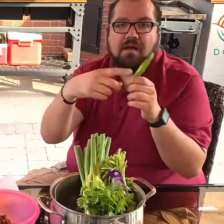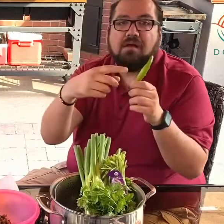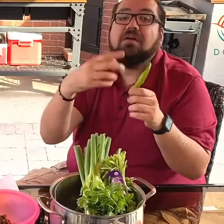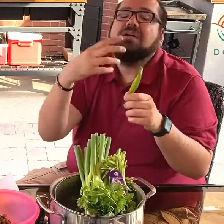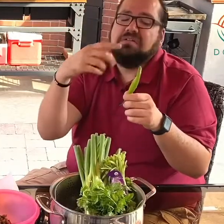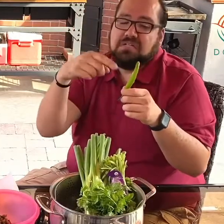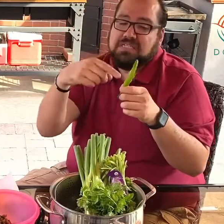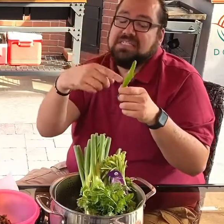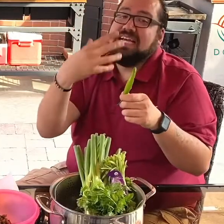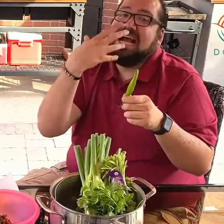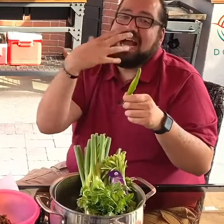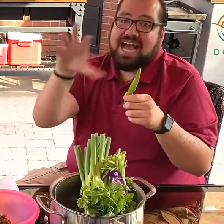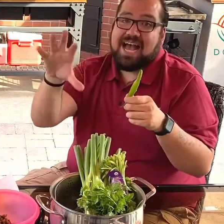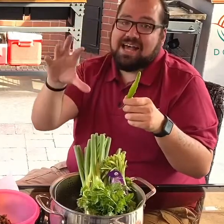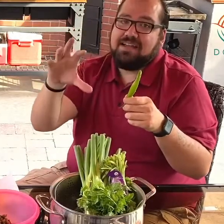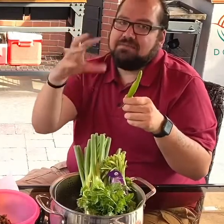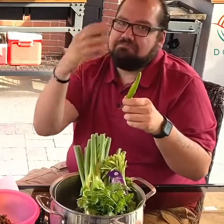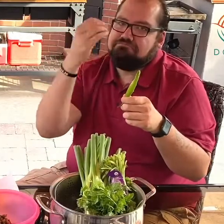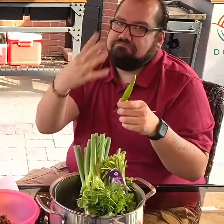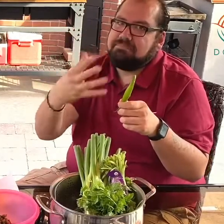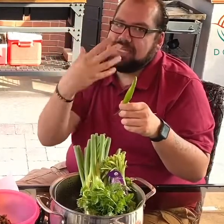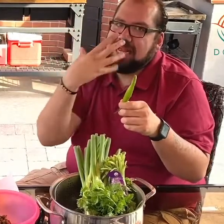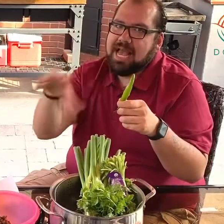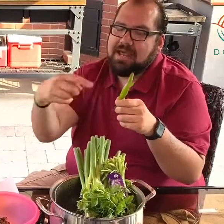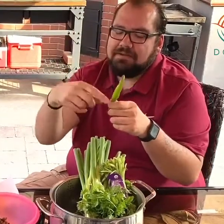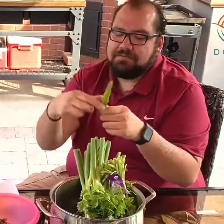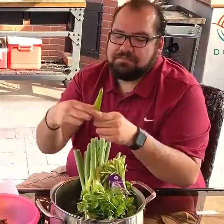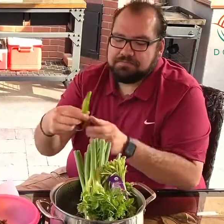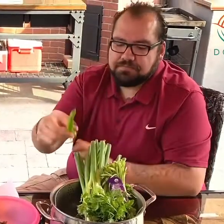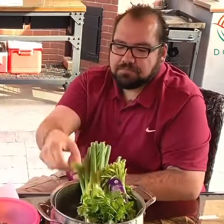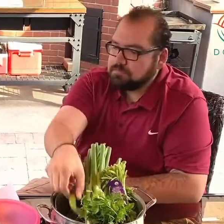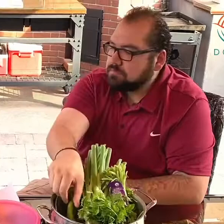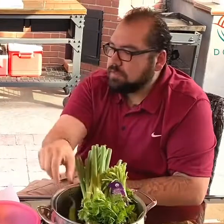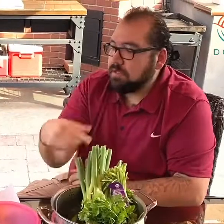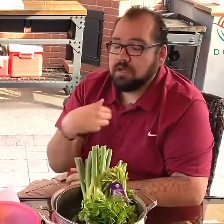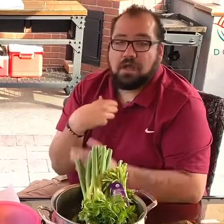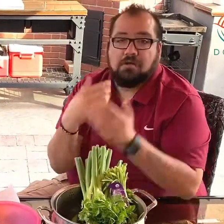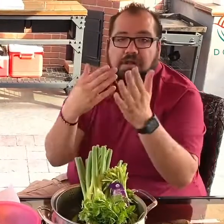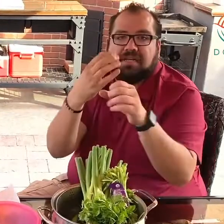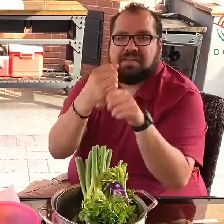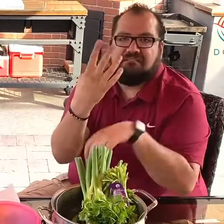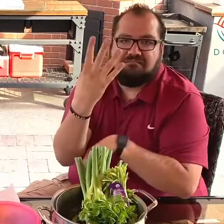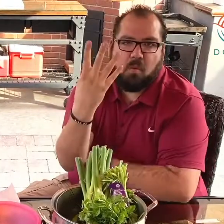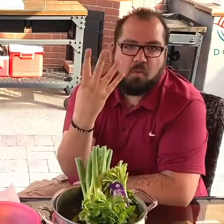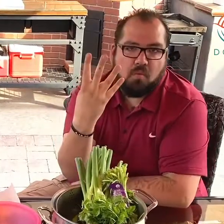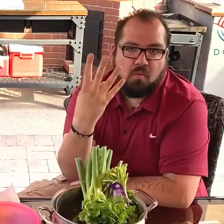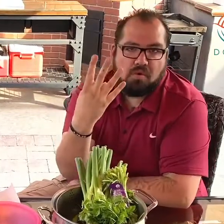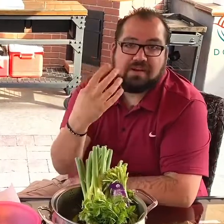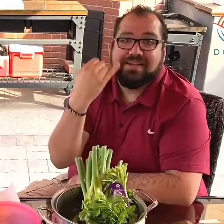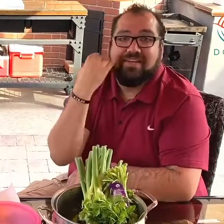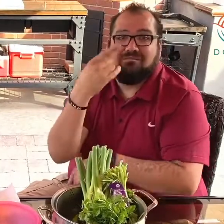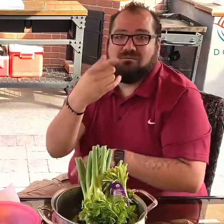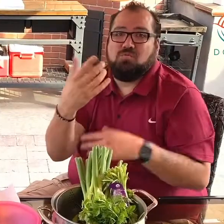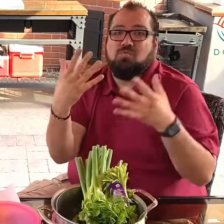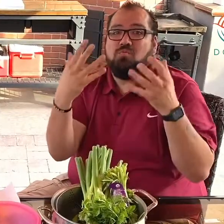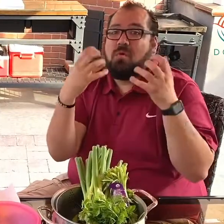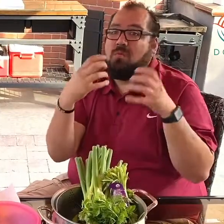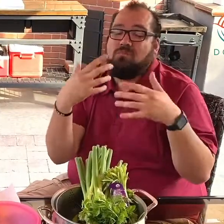You get about, well, and these are hot, so I recommend you get 4. If you don't want it that hot,